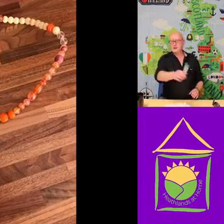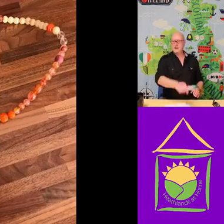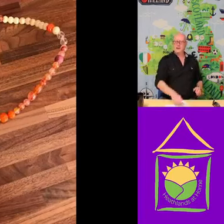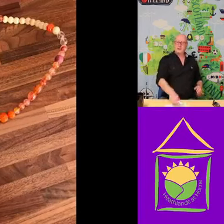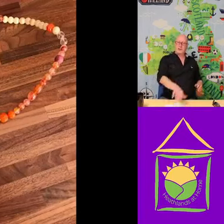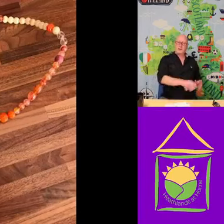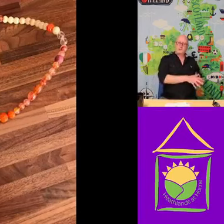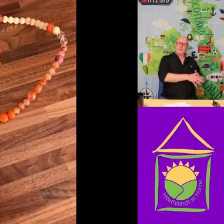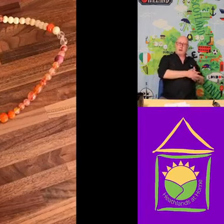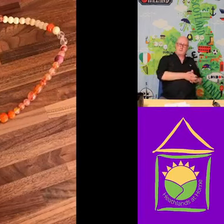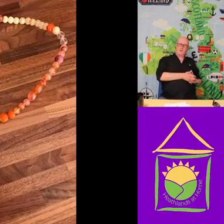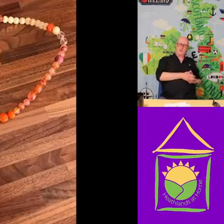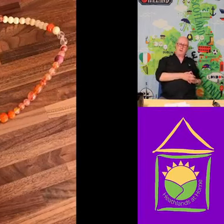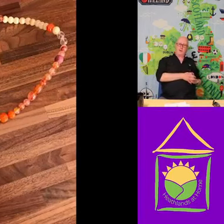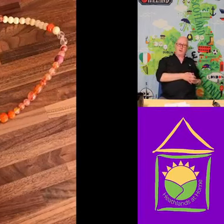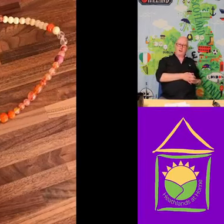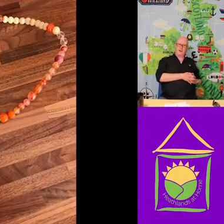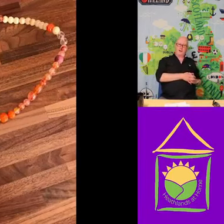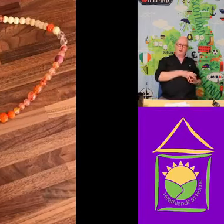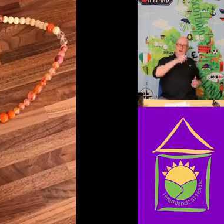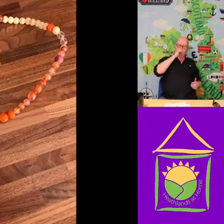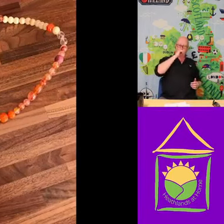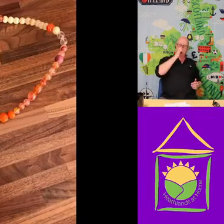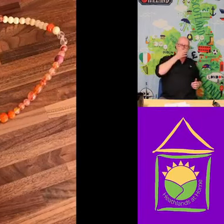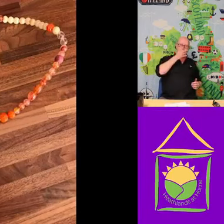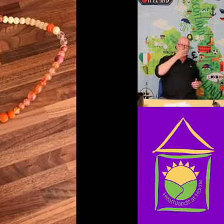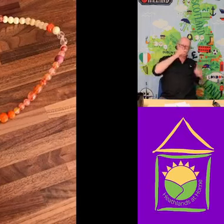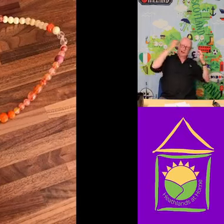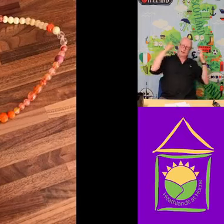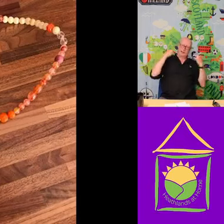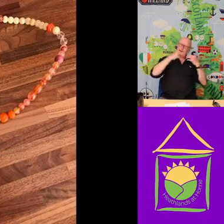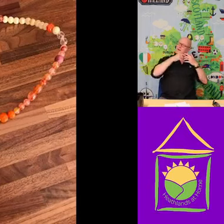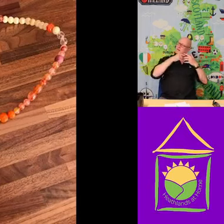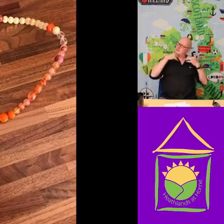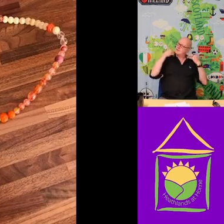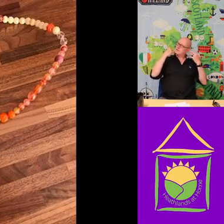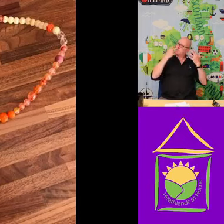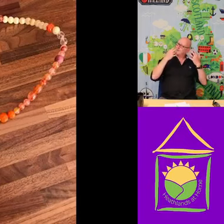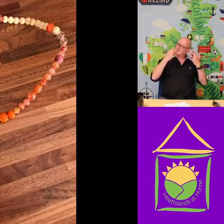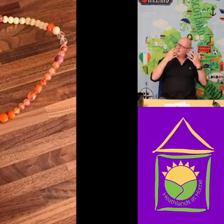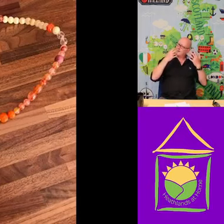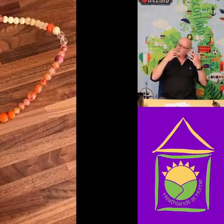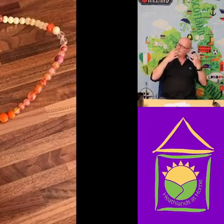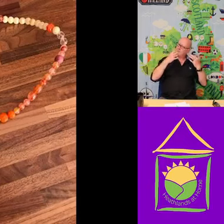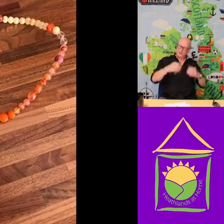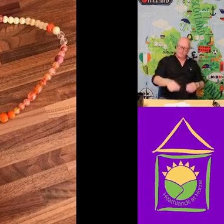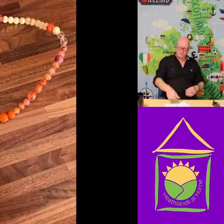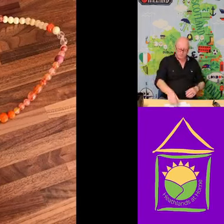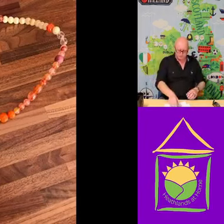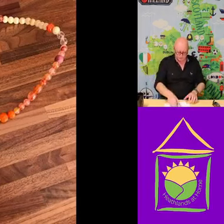This is Abby. Abby's been doing a few with all these cowies, just like a necklacey sort of band thing. Yeah, she's got into the beading